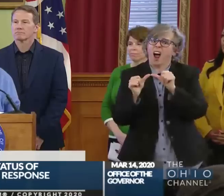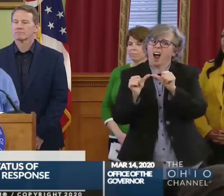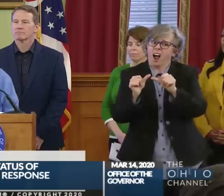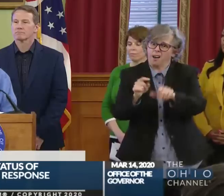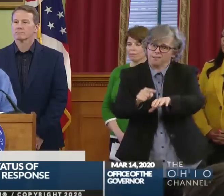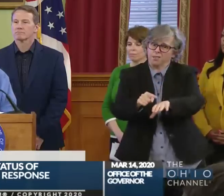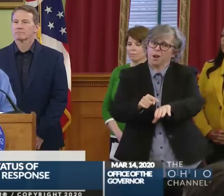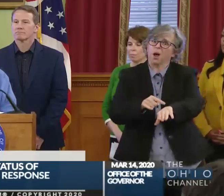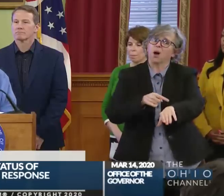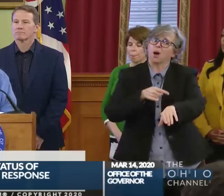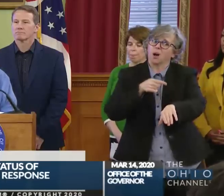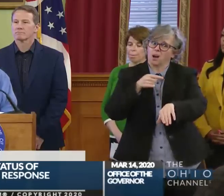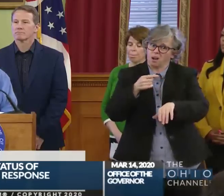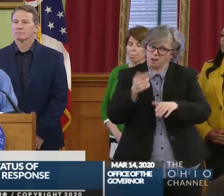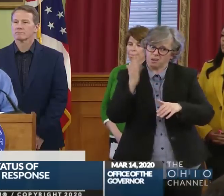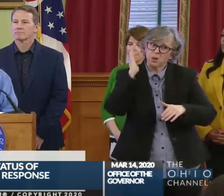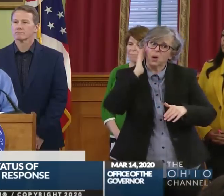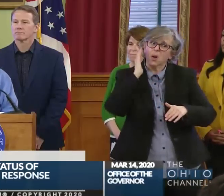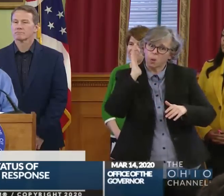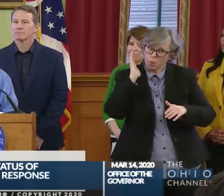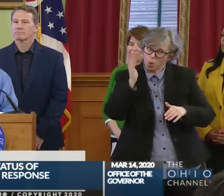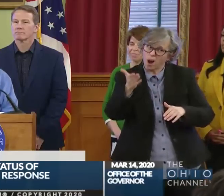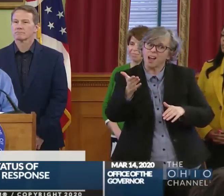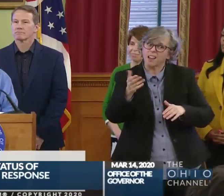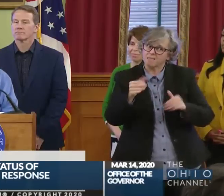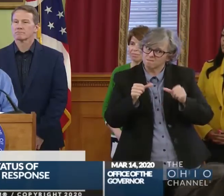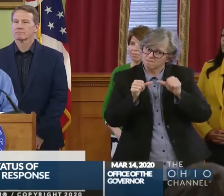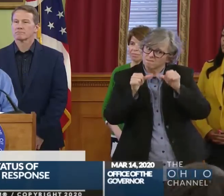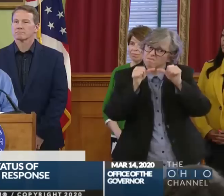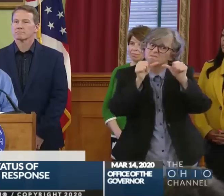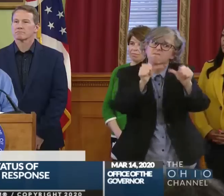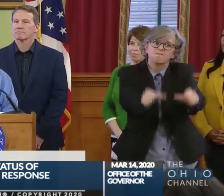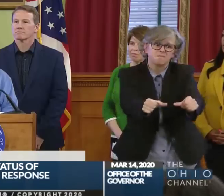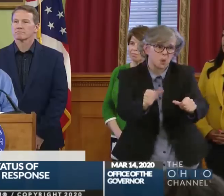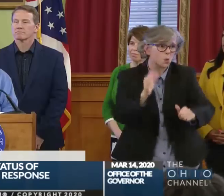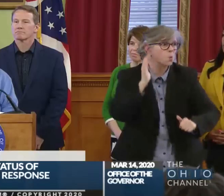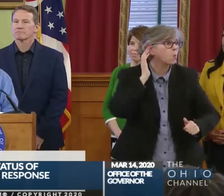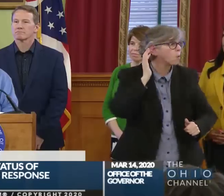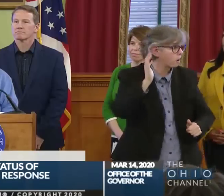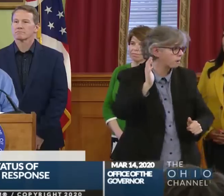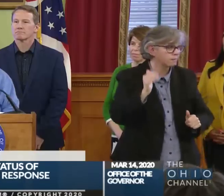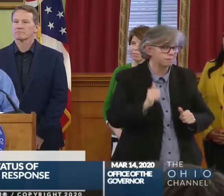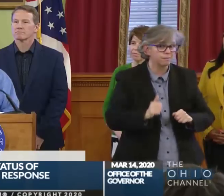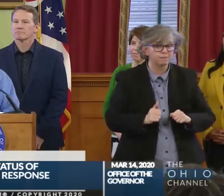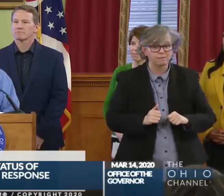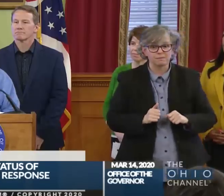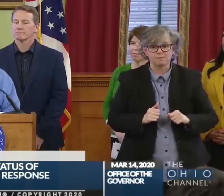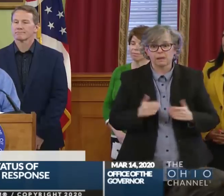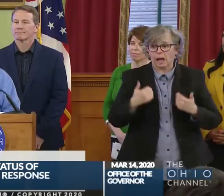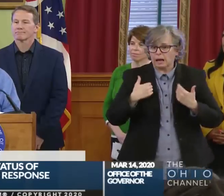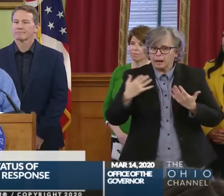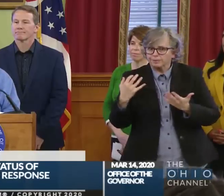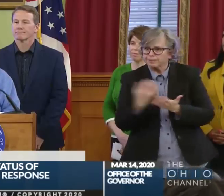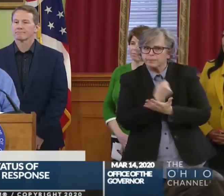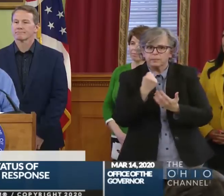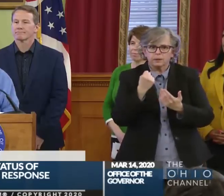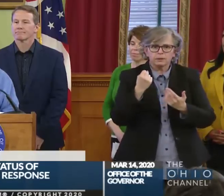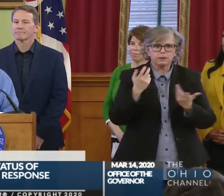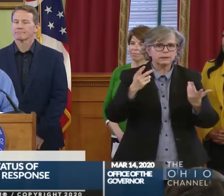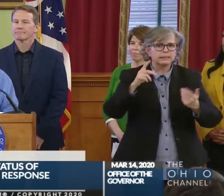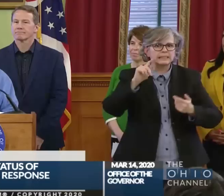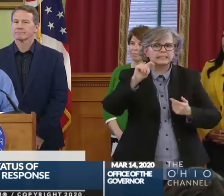that. We have the opportunity to use telemedicine more. We have